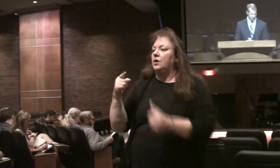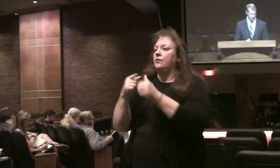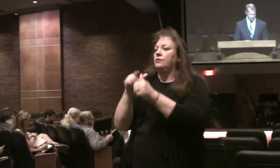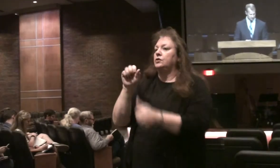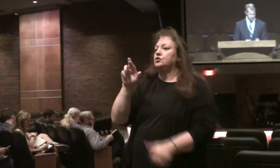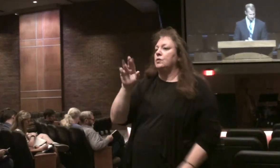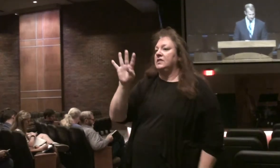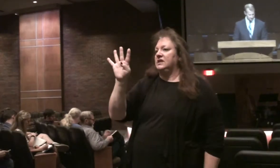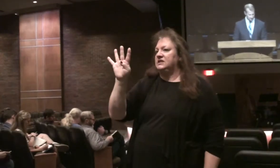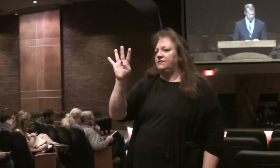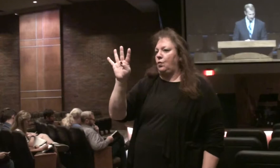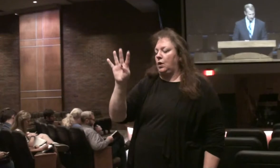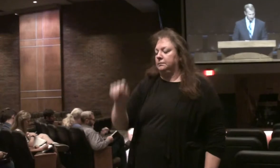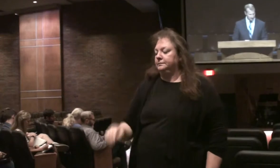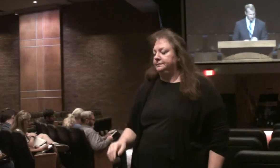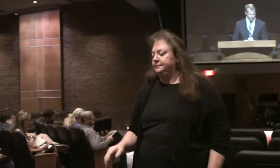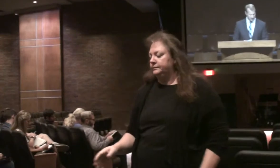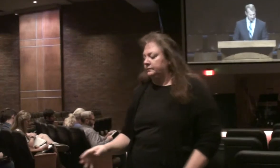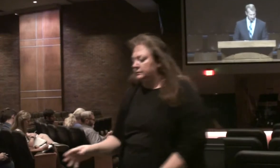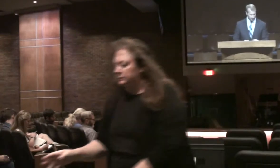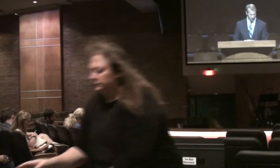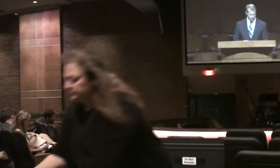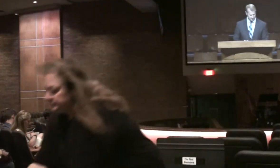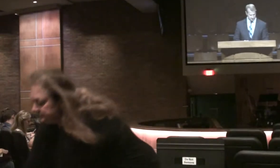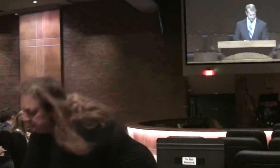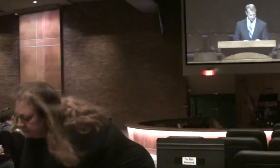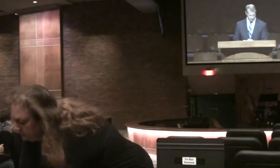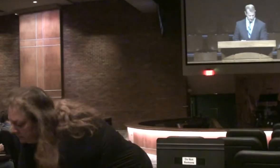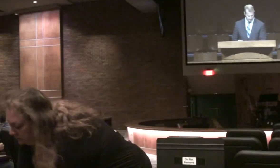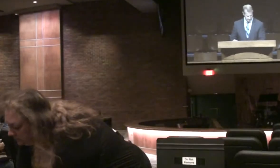you would. 1 Corinthians chapter 4.